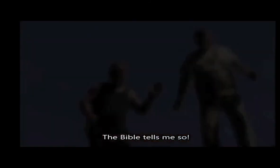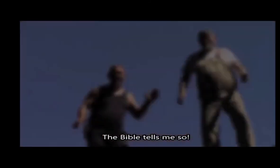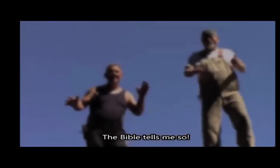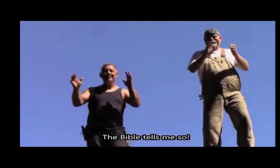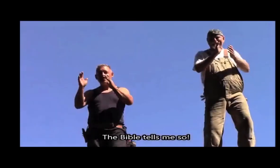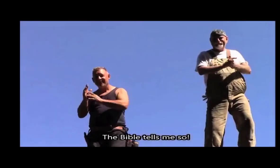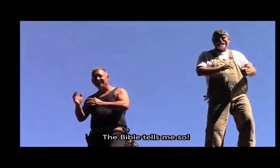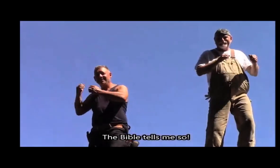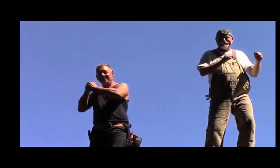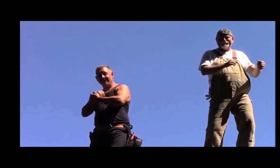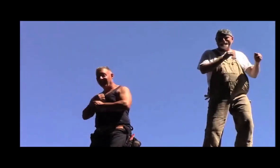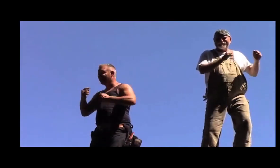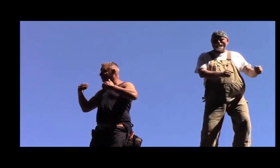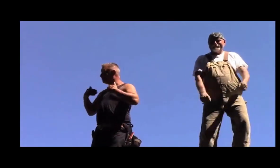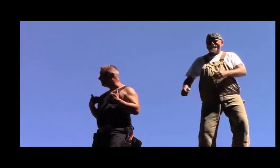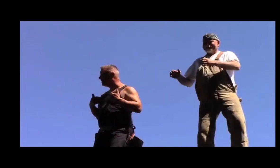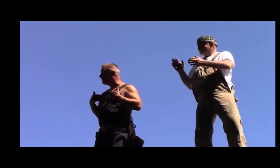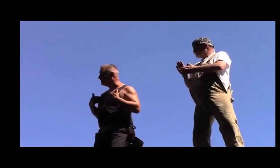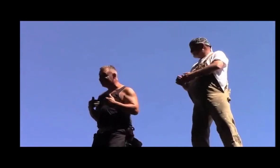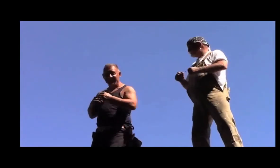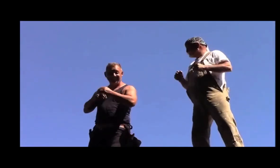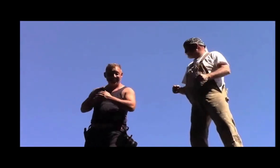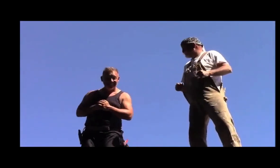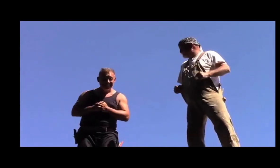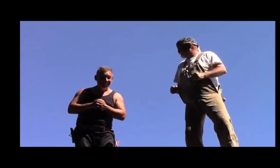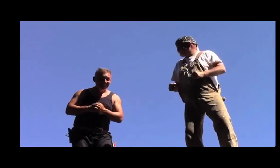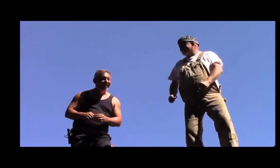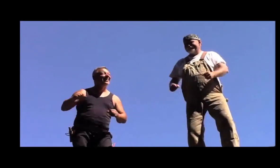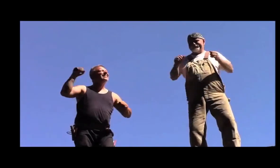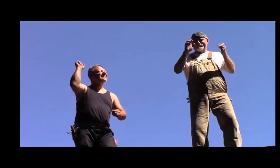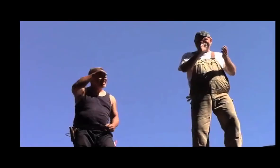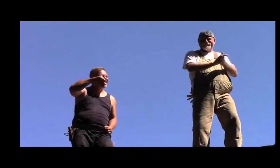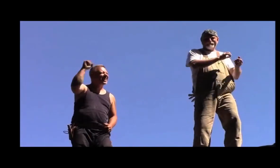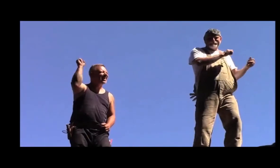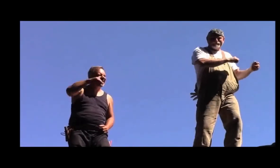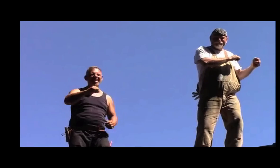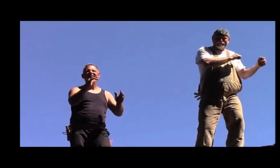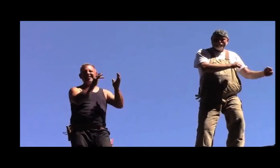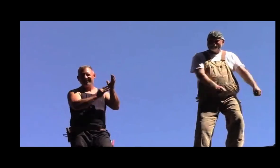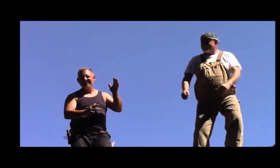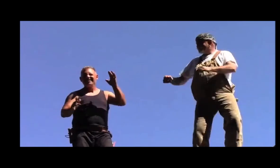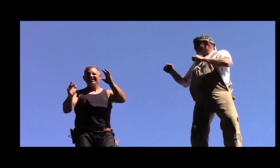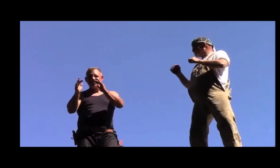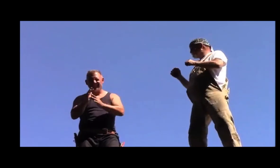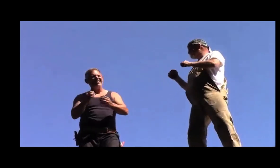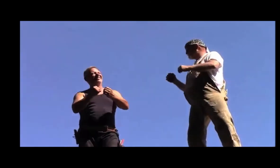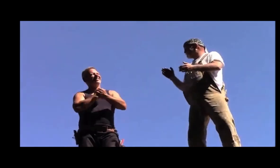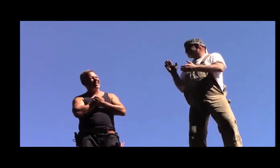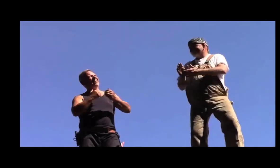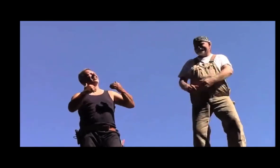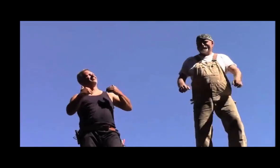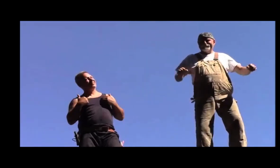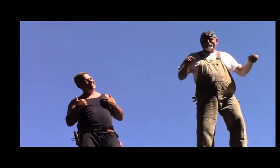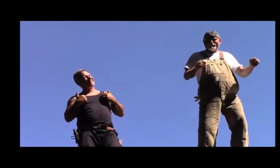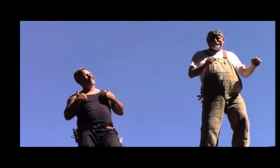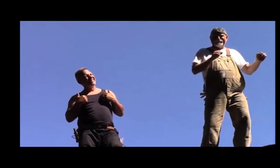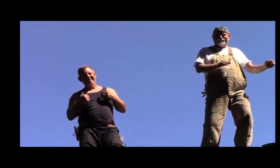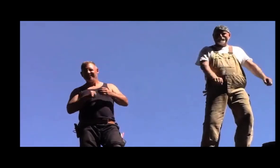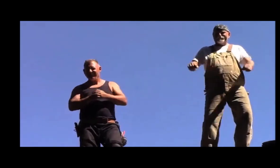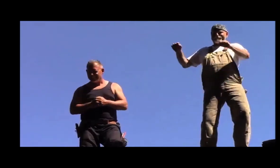yes, Jesus loves me, yes. Jesus loves me, yes. Jesus loves me, for